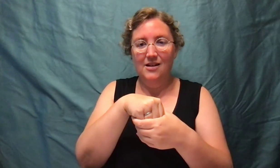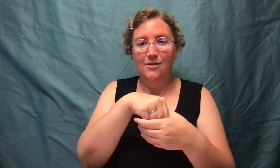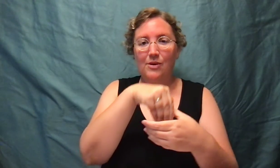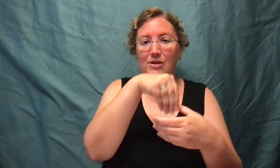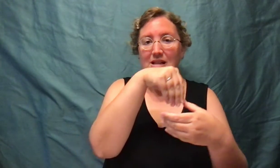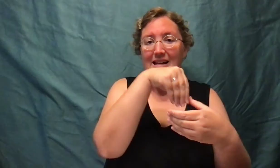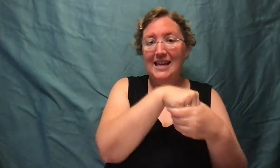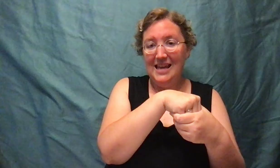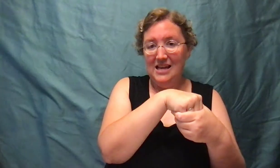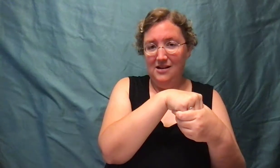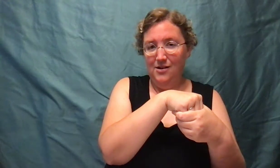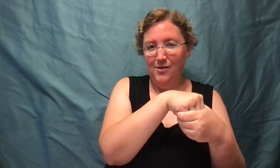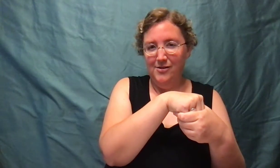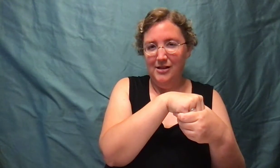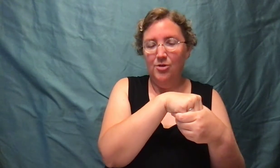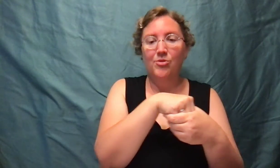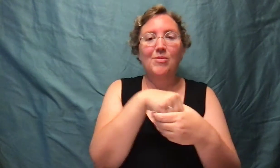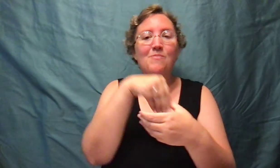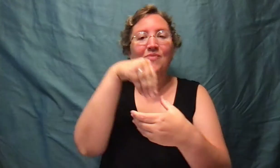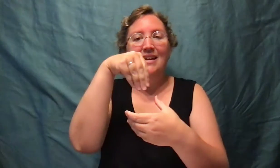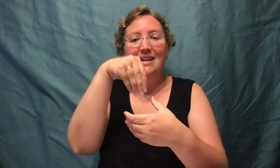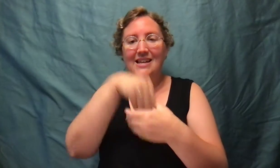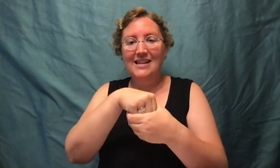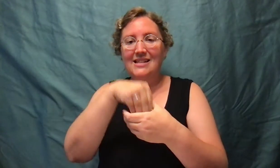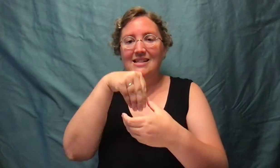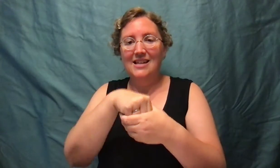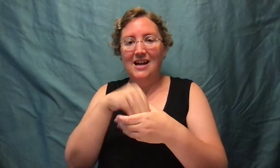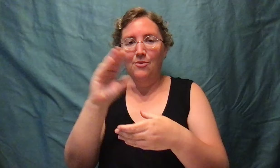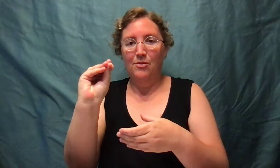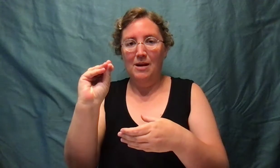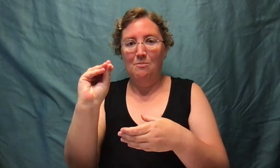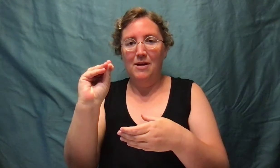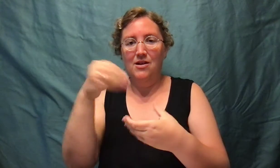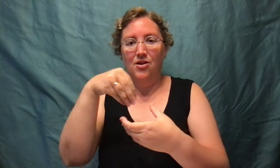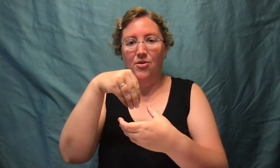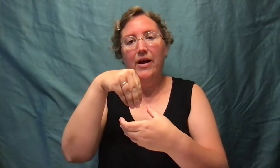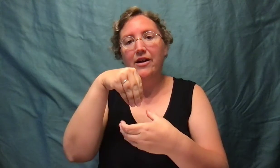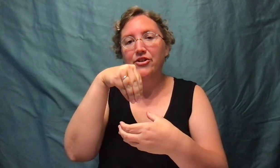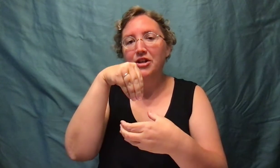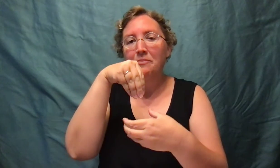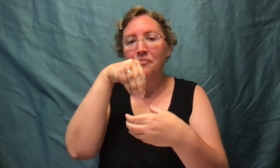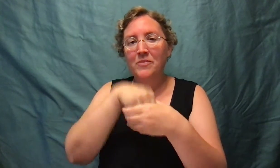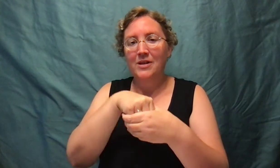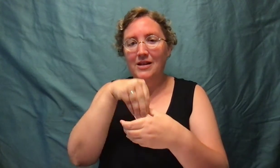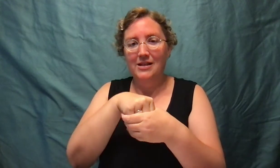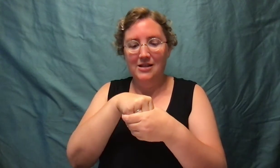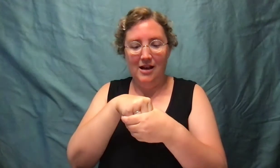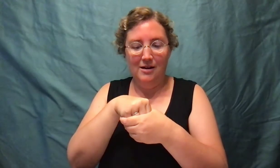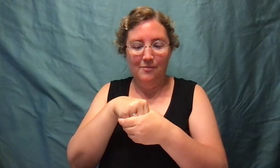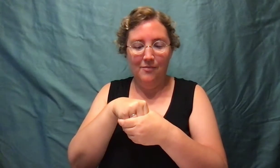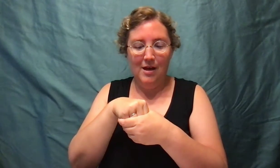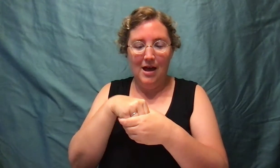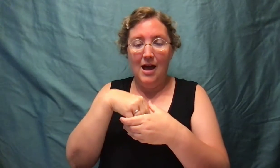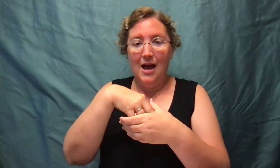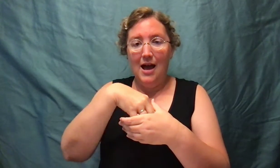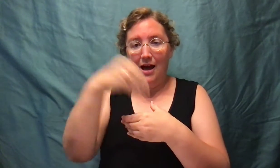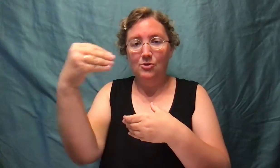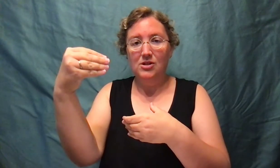we have the sign in, single movement, inside with my bent O hand shape, inside,